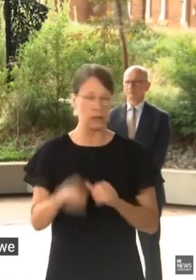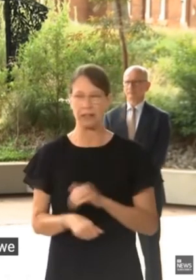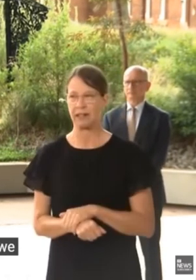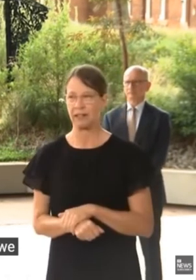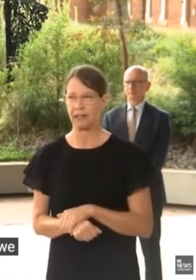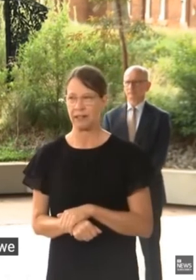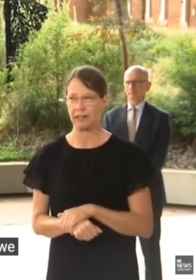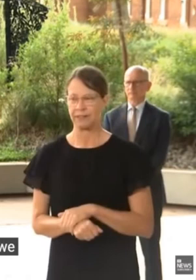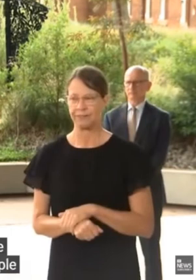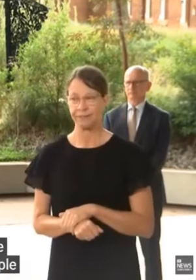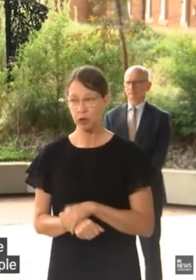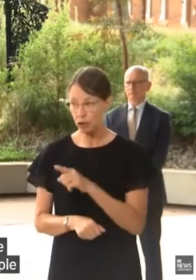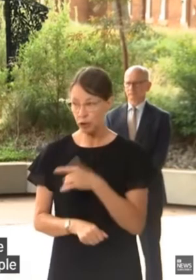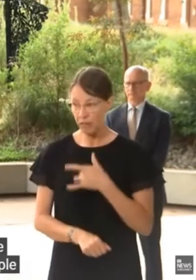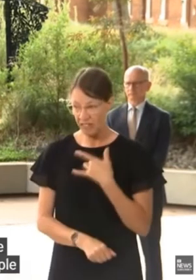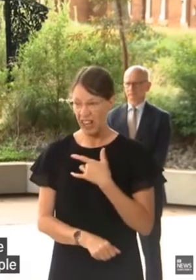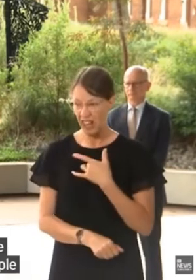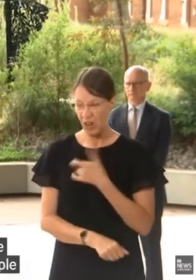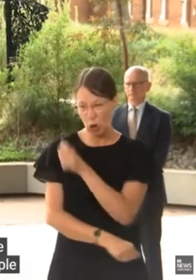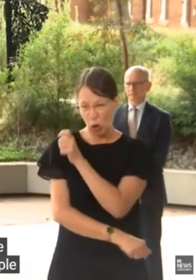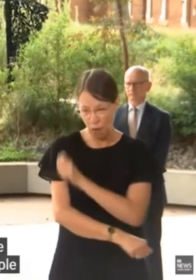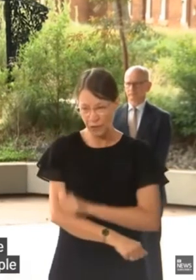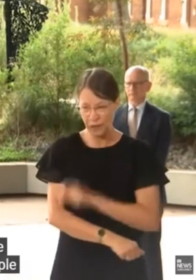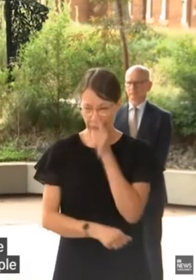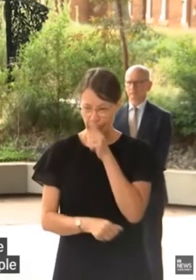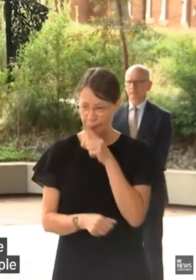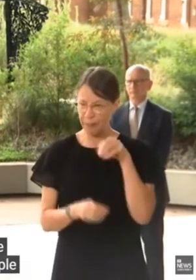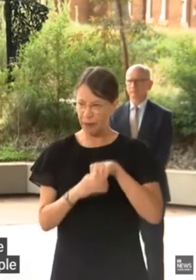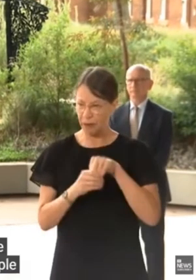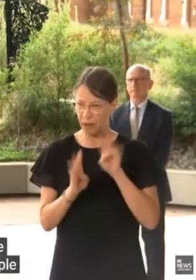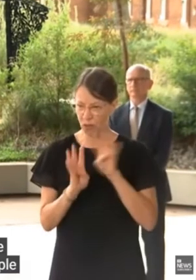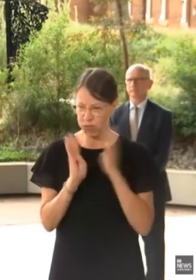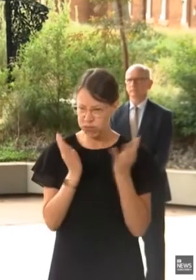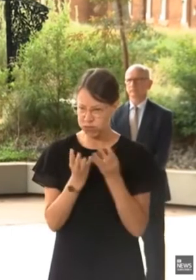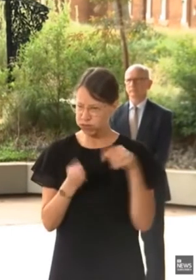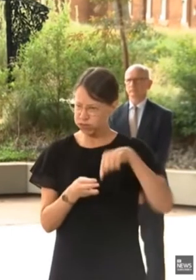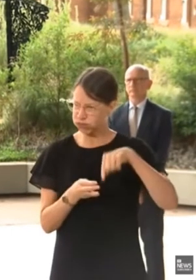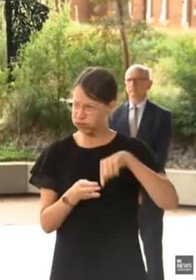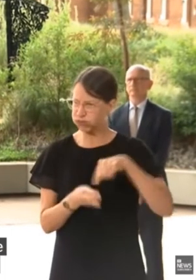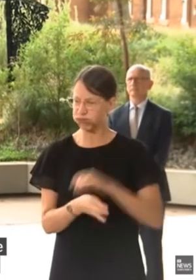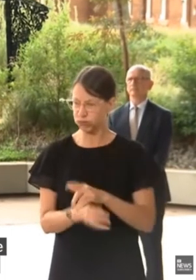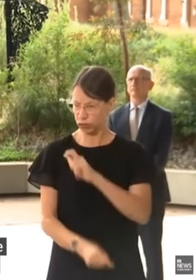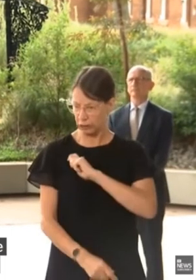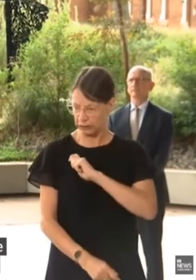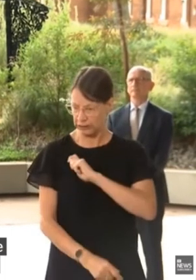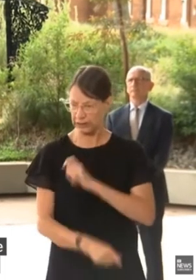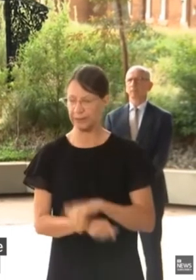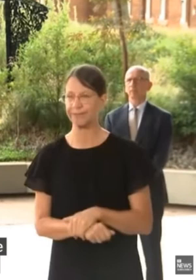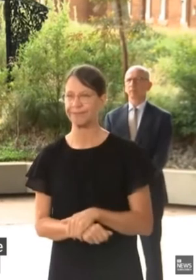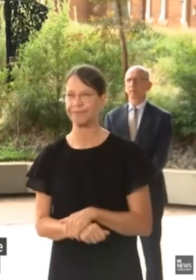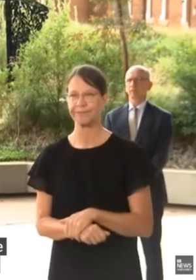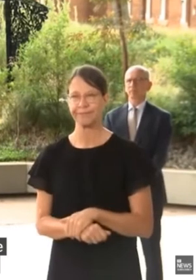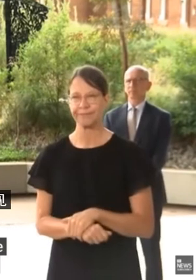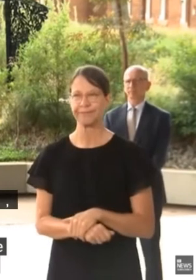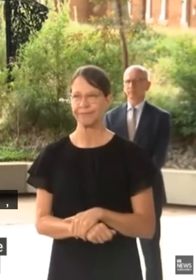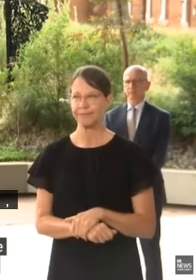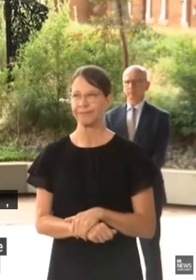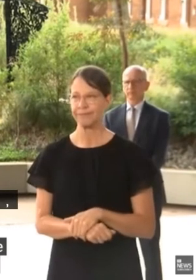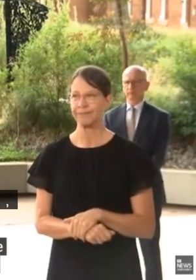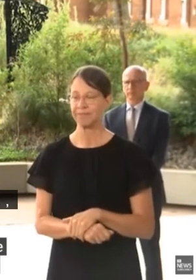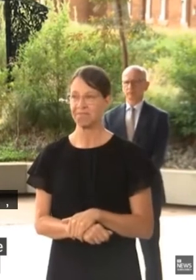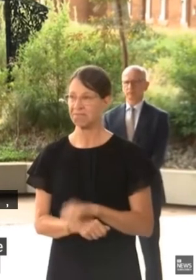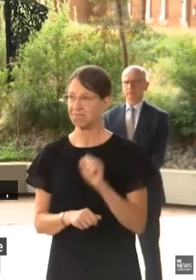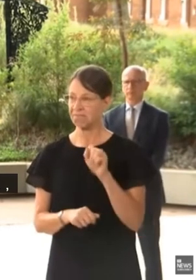I've always found it strange that there's a sense that people in public life shouldn't have